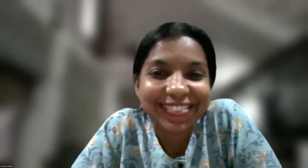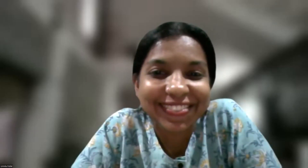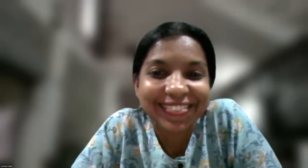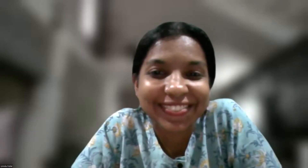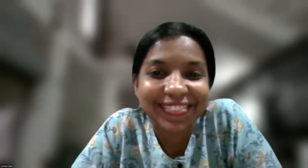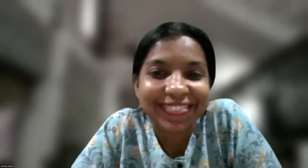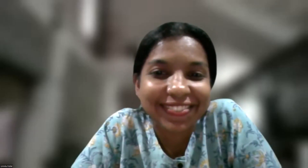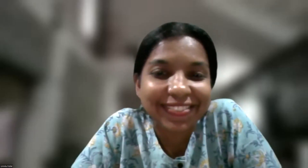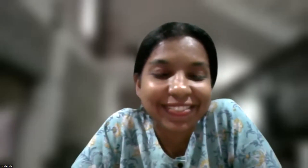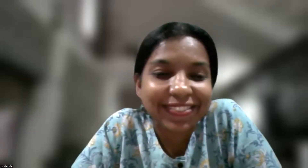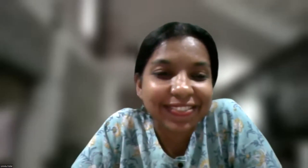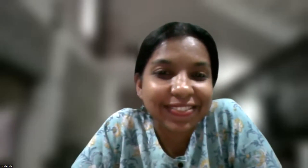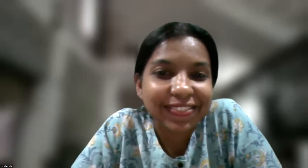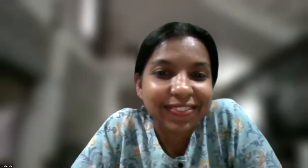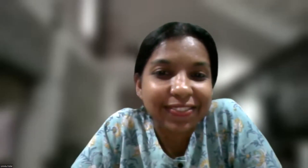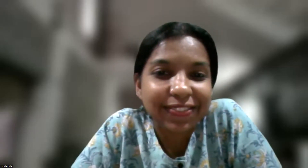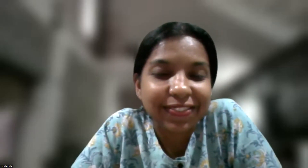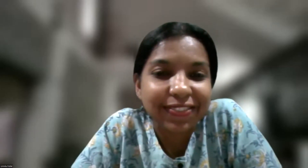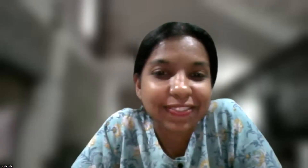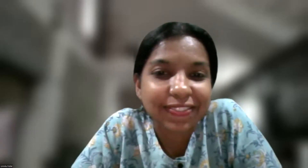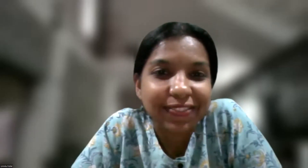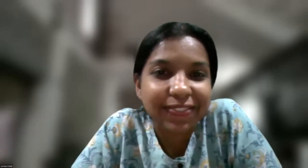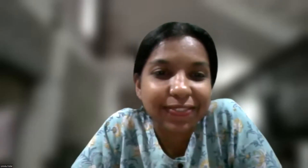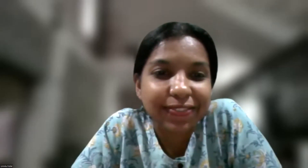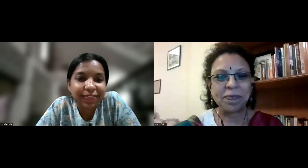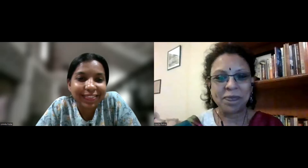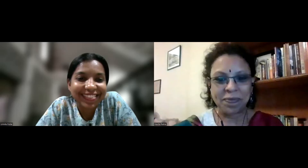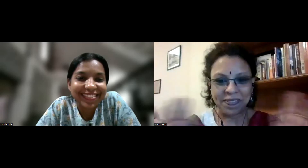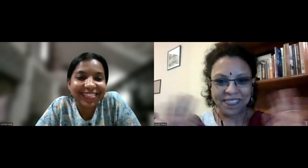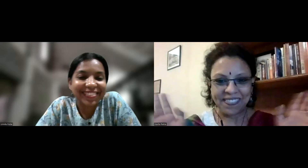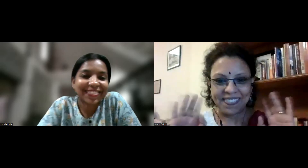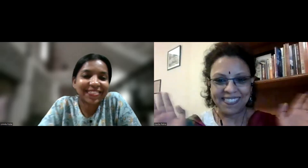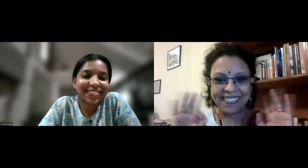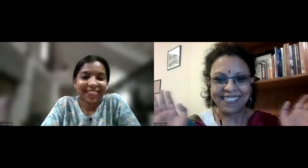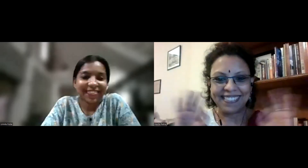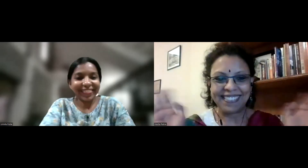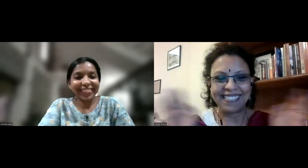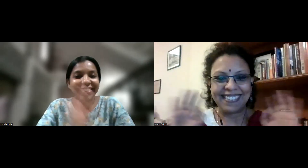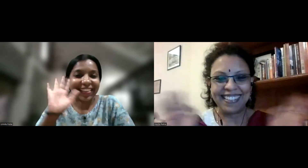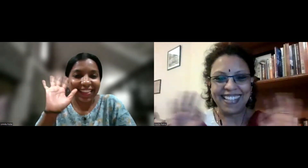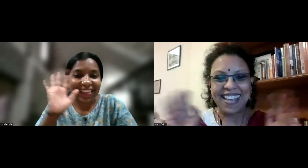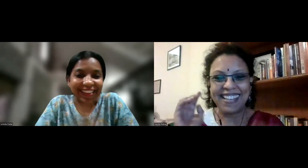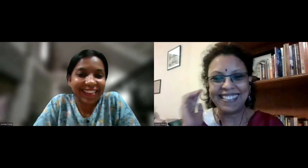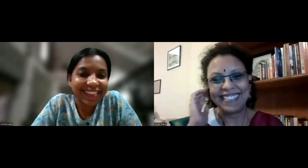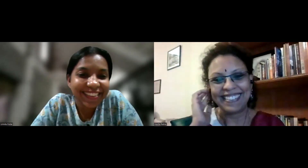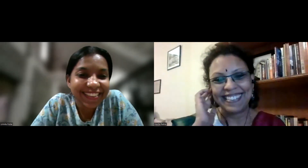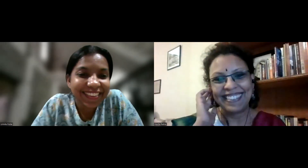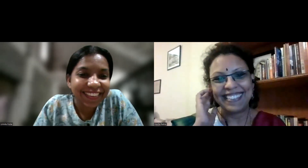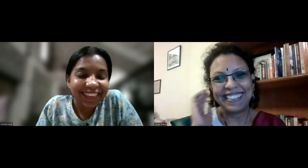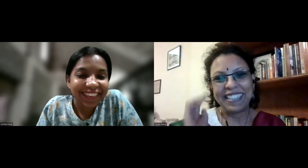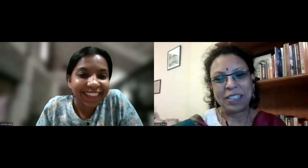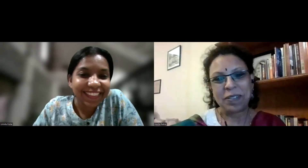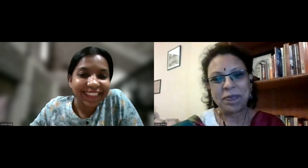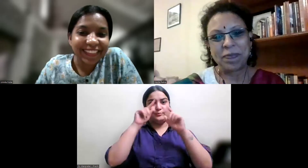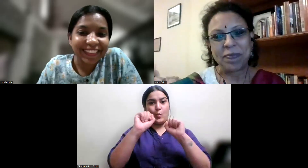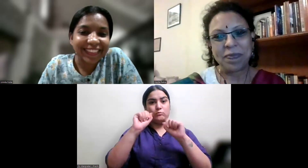who were the principal authors. Unfortunately, Dunu is not with us, but please open your cameras and show your faces.